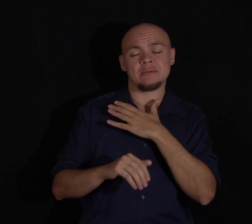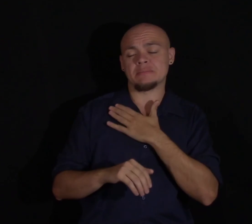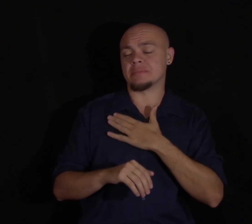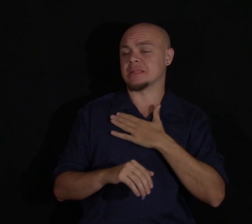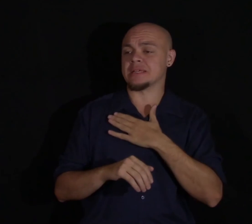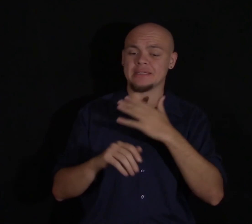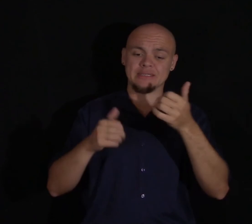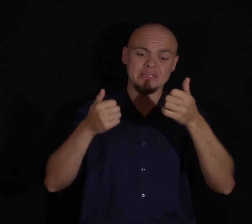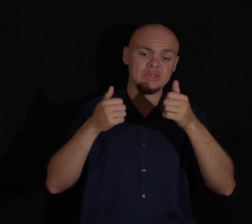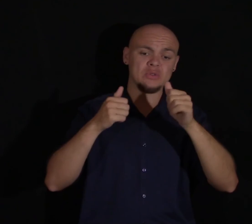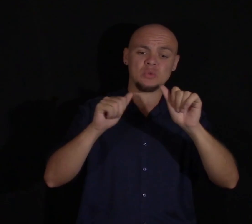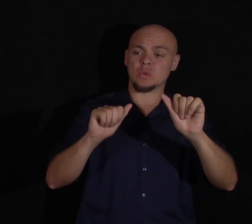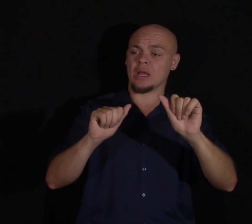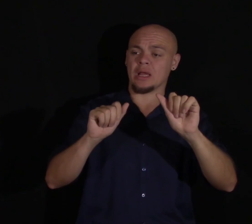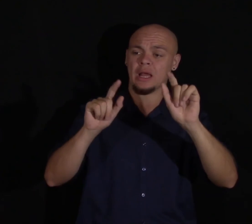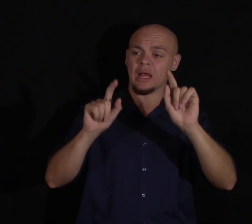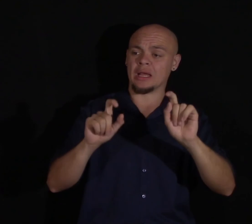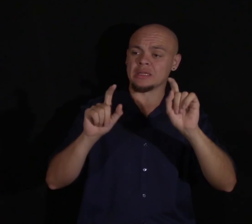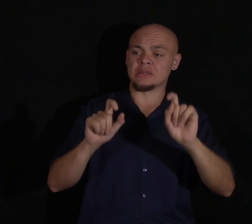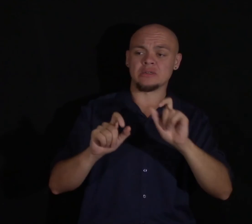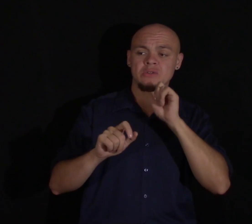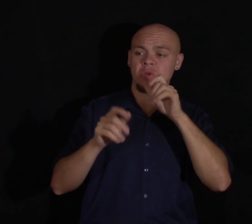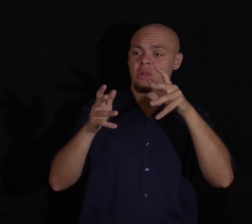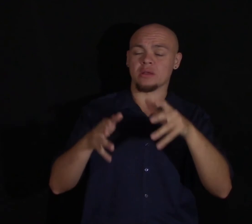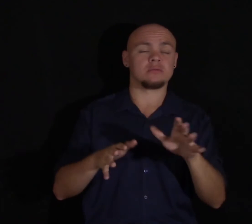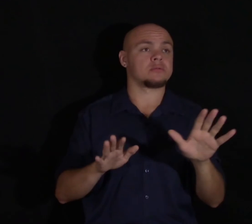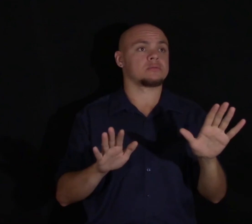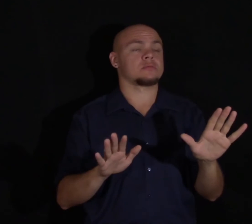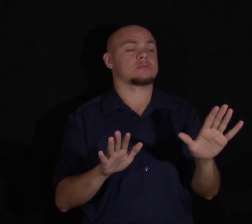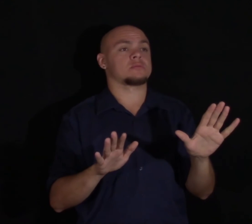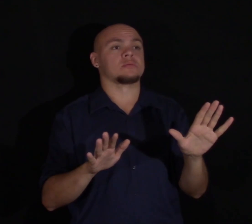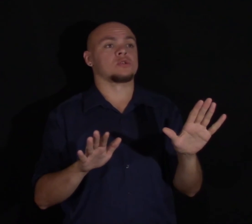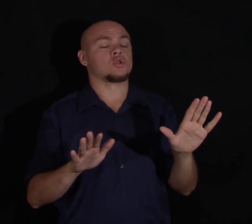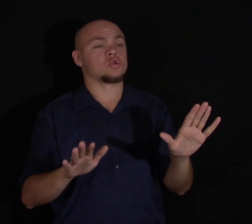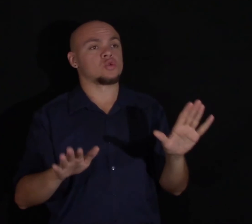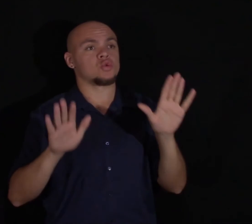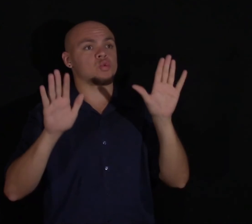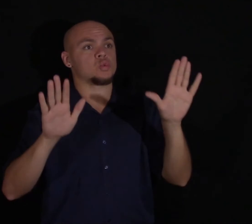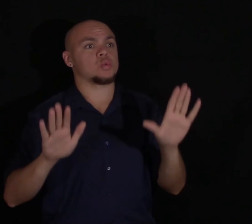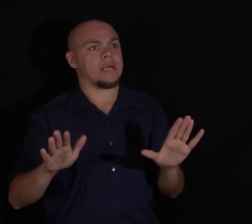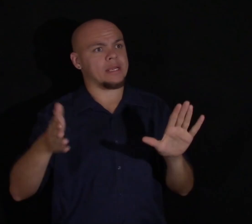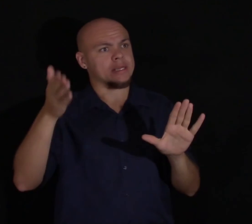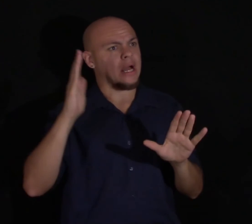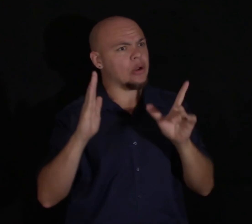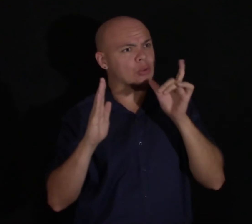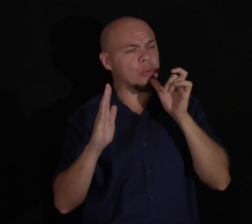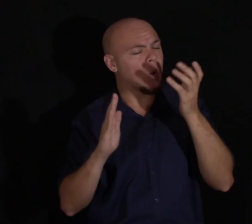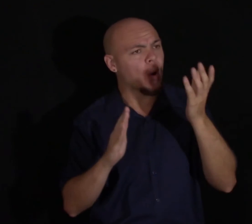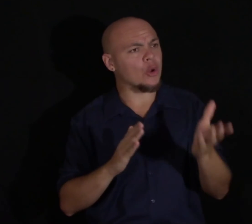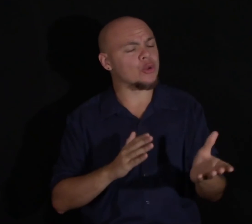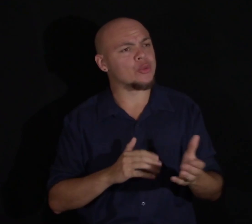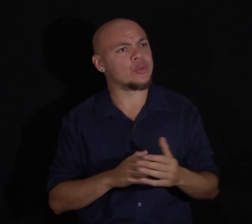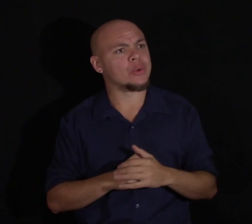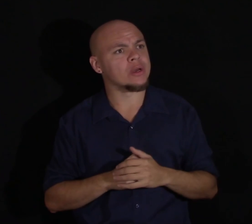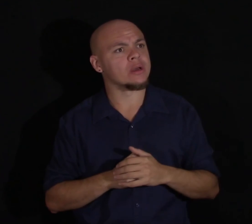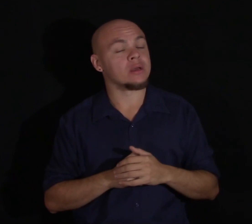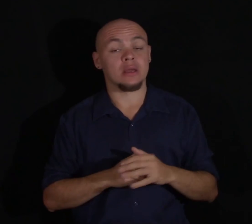trial!" Great God! exclaimed the old man. Who are you? At that instant